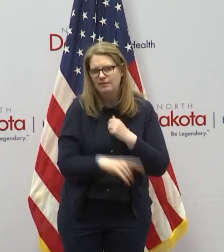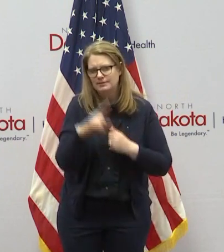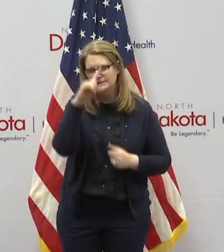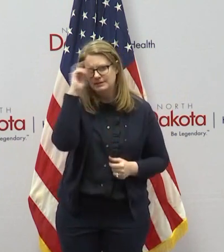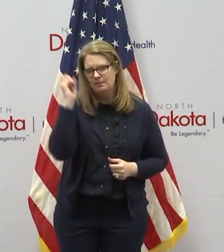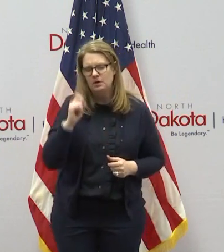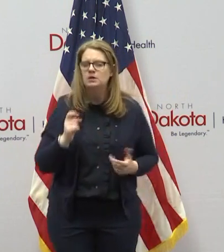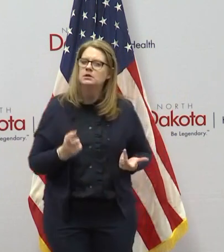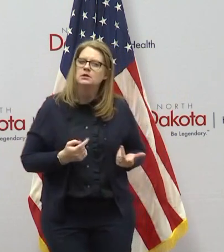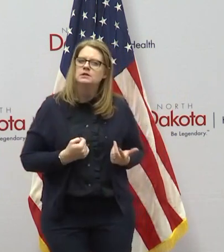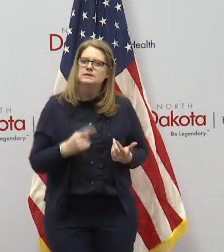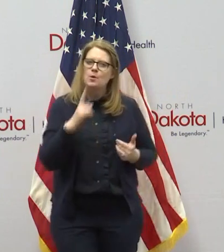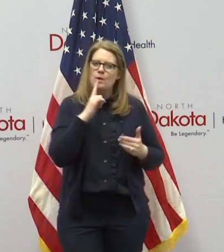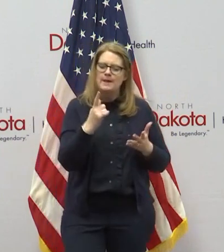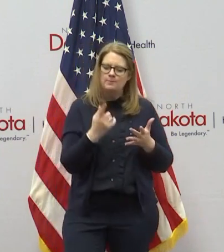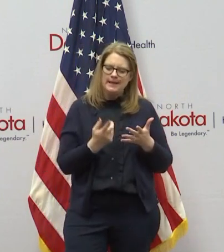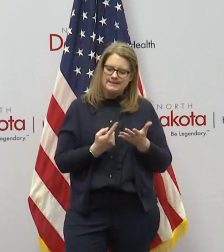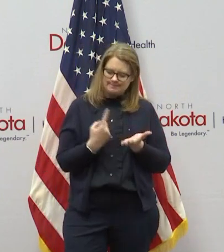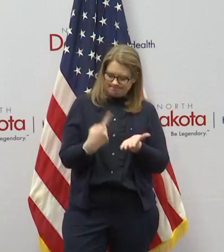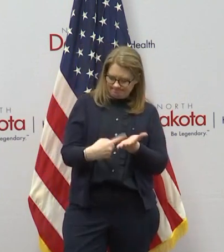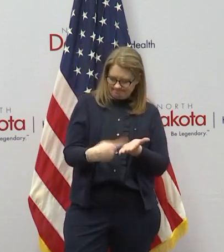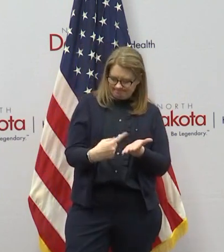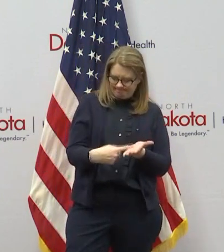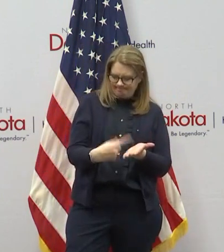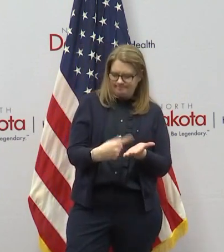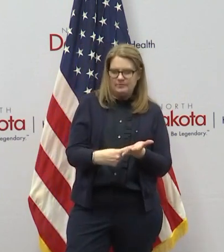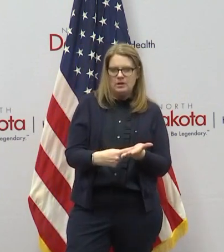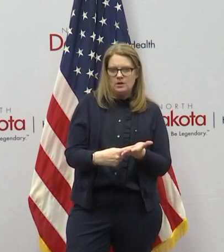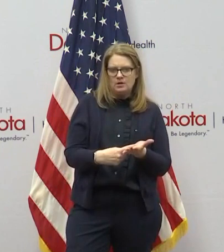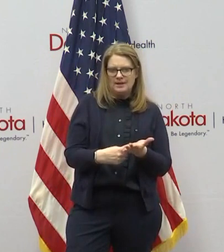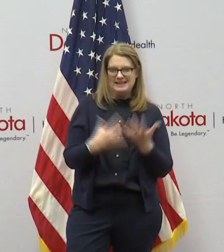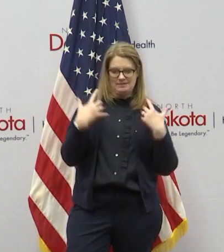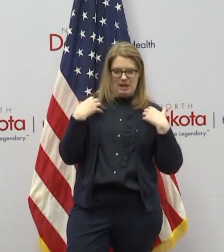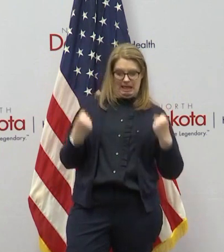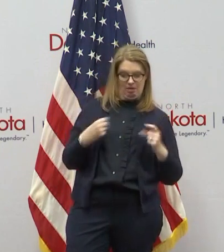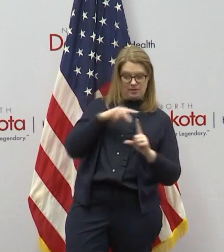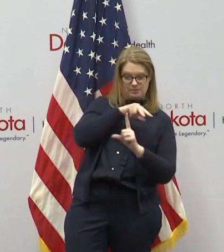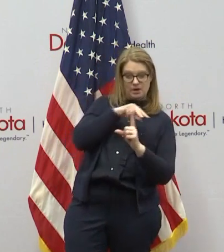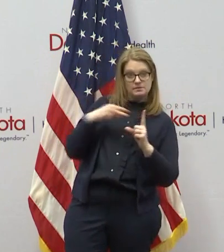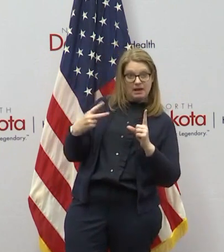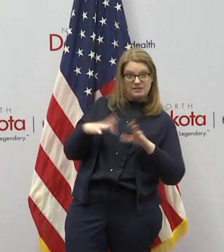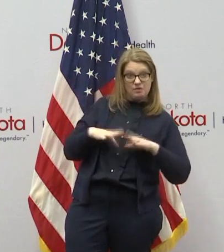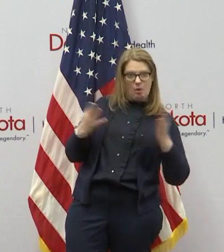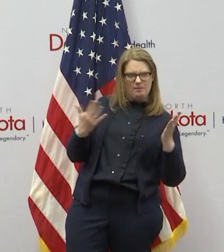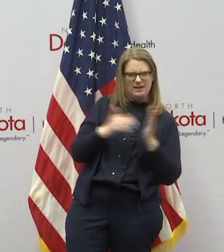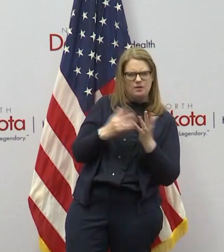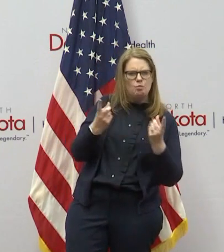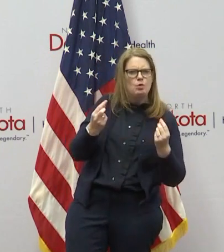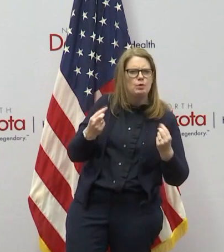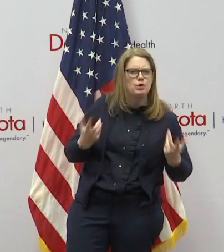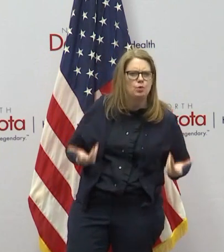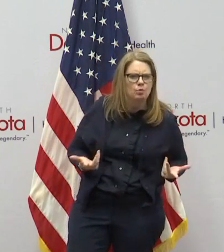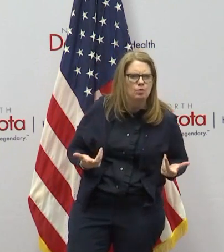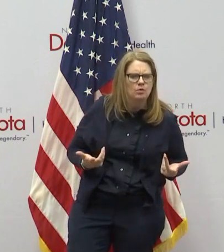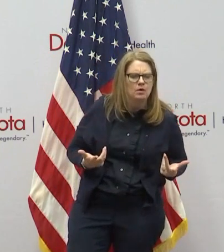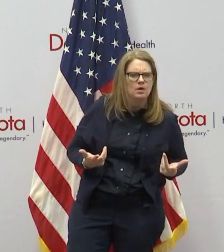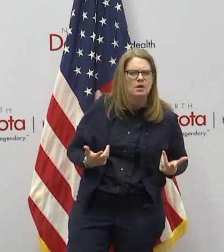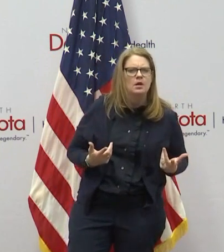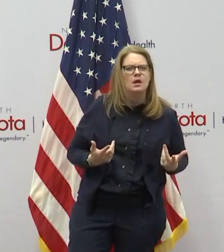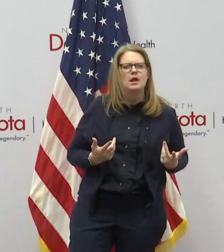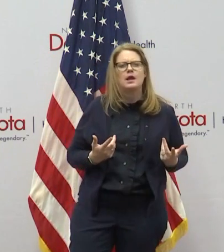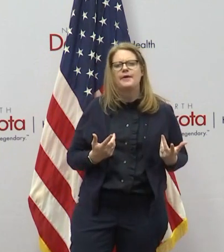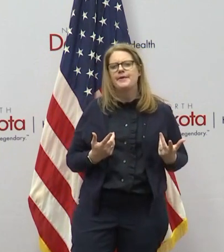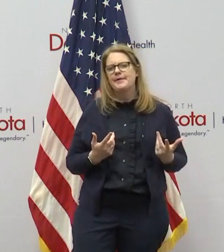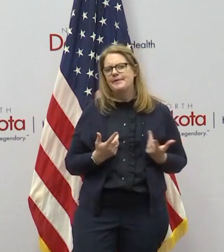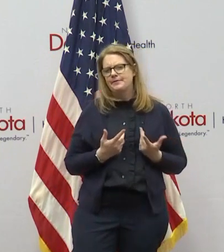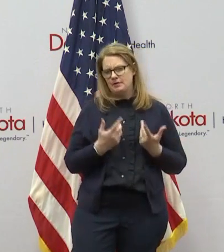into the effort to try to figure out what do you have to do from a health standpoint to reopen, and the enormous effort that